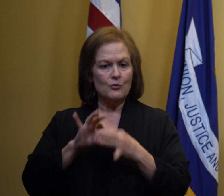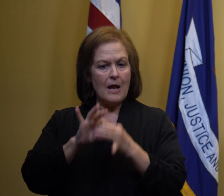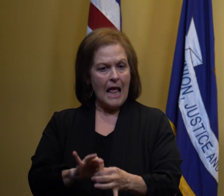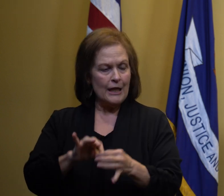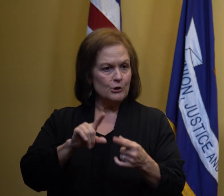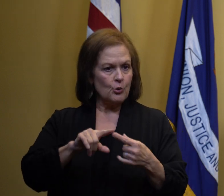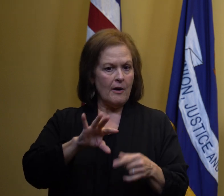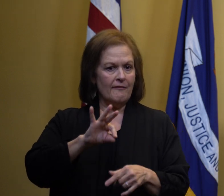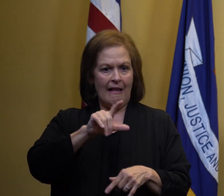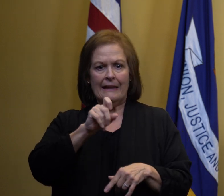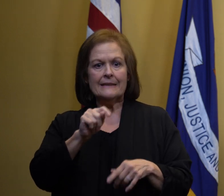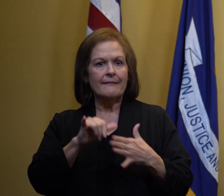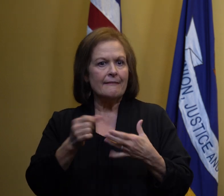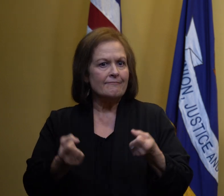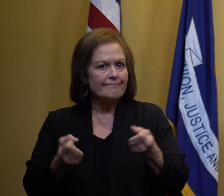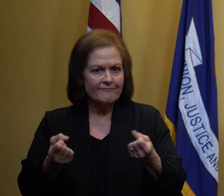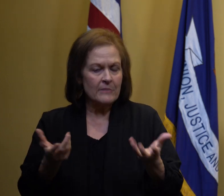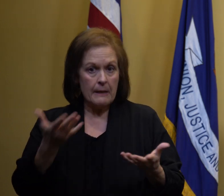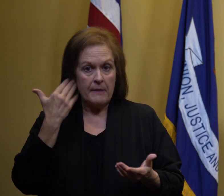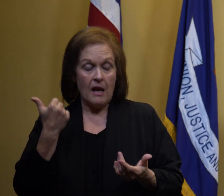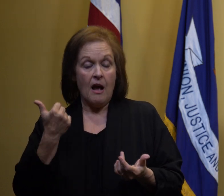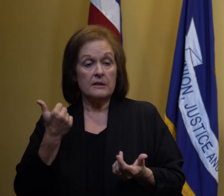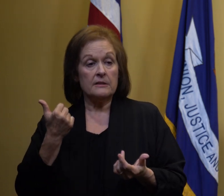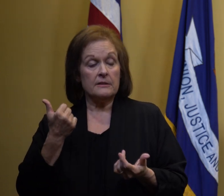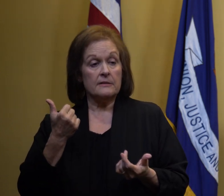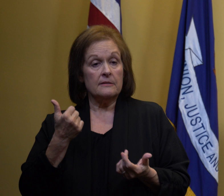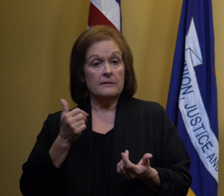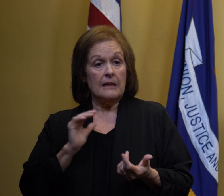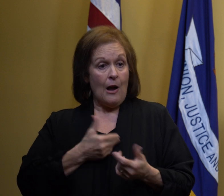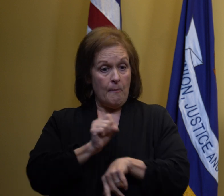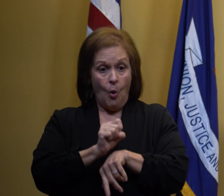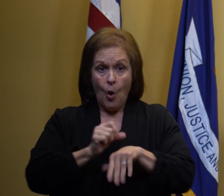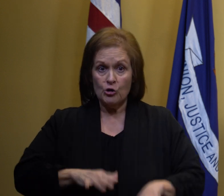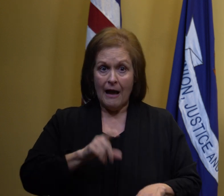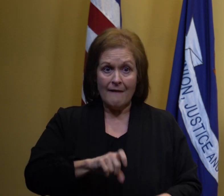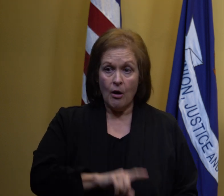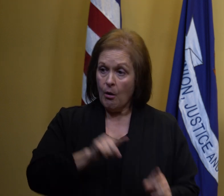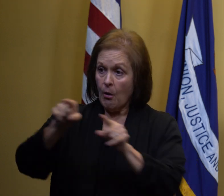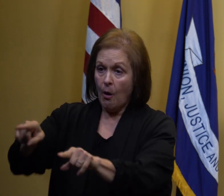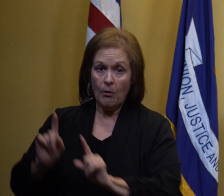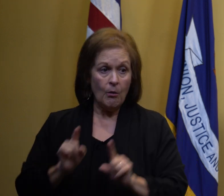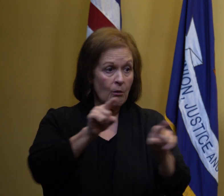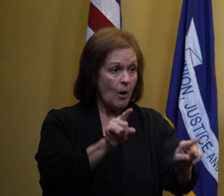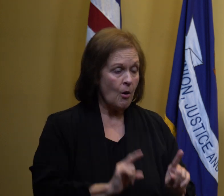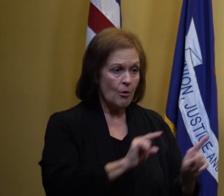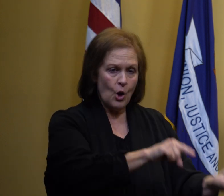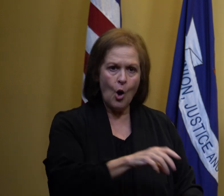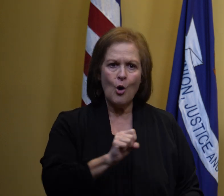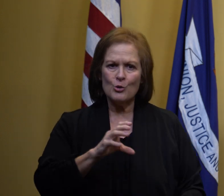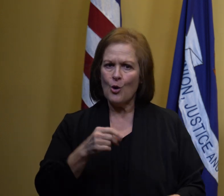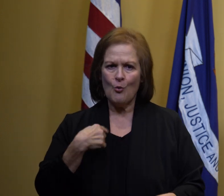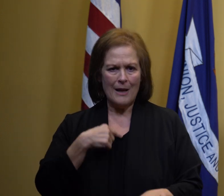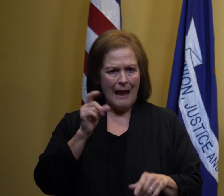fleet, we invested very heavily in fleet, because again, our employees have to go out into the field. So it's just really connecting all